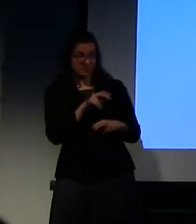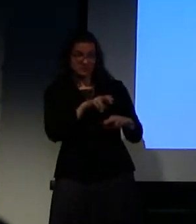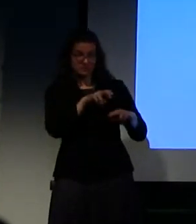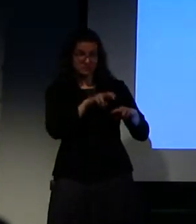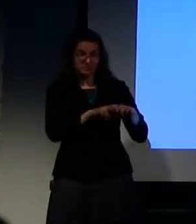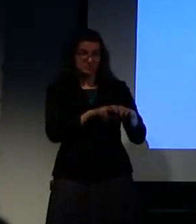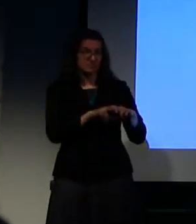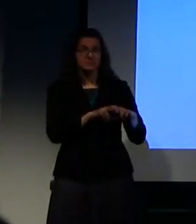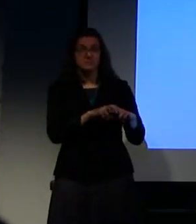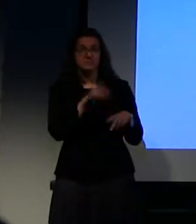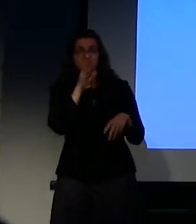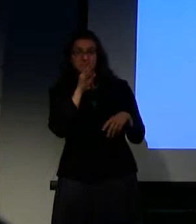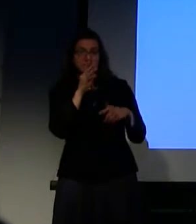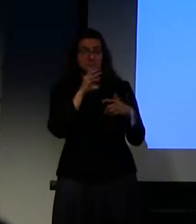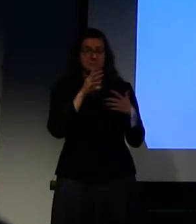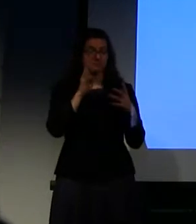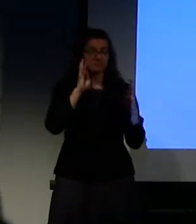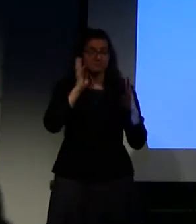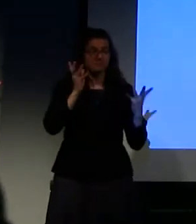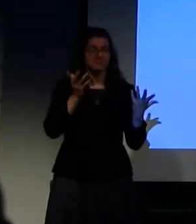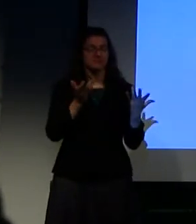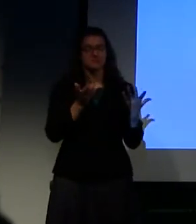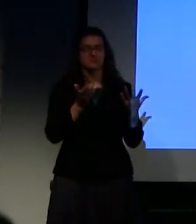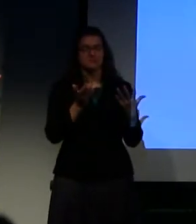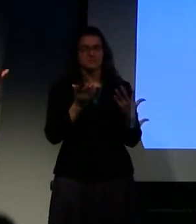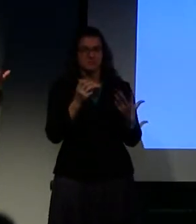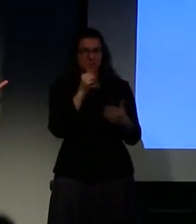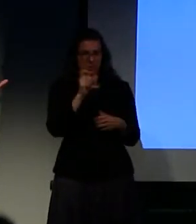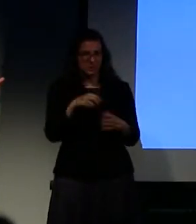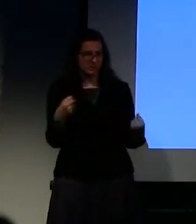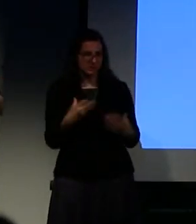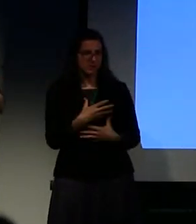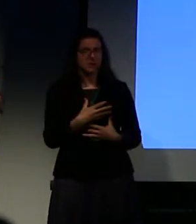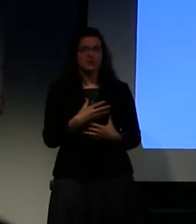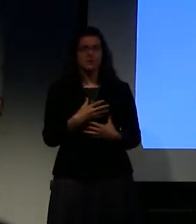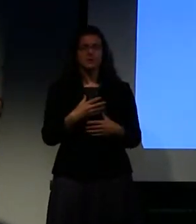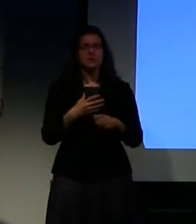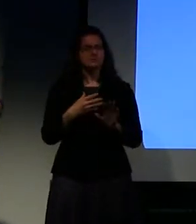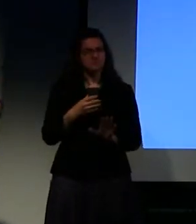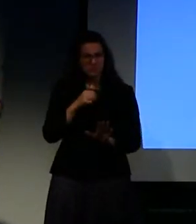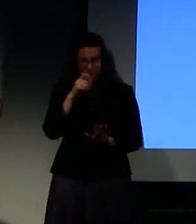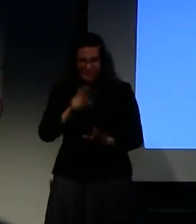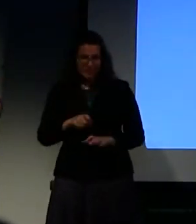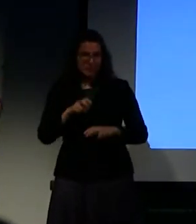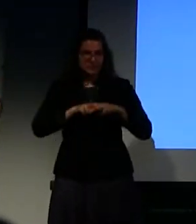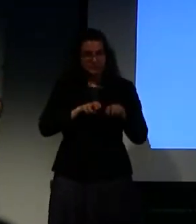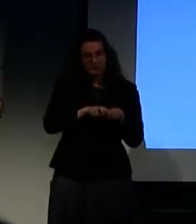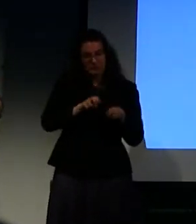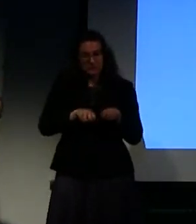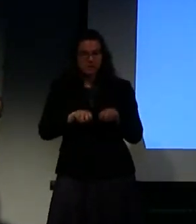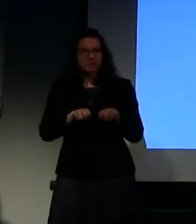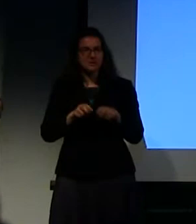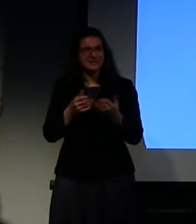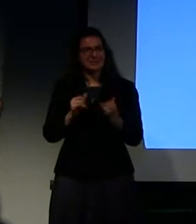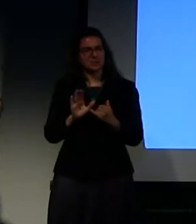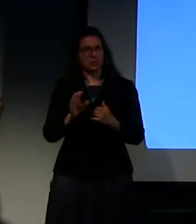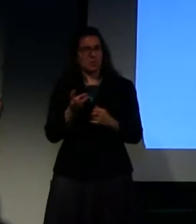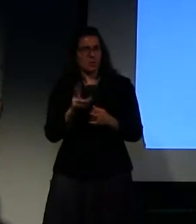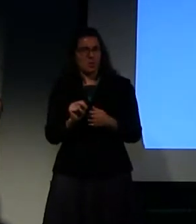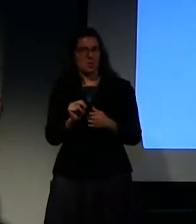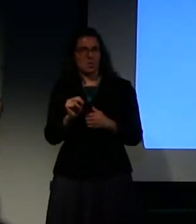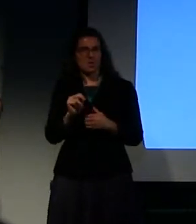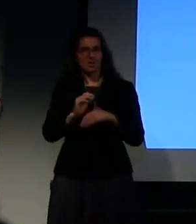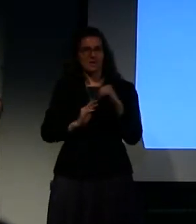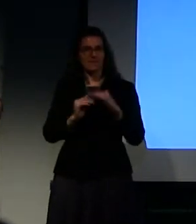You don't have to sit next to them. There's still a comfort level to whatever you're doing, but what if you're not scared of